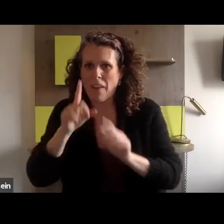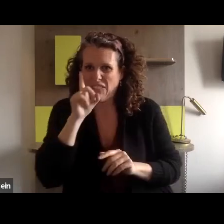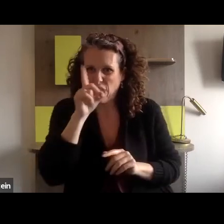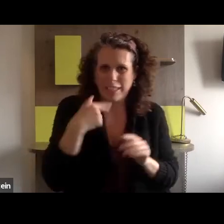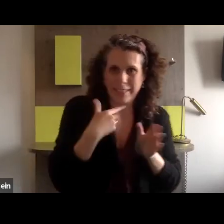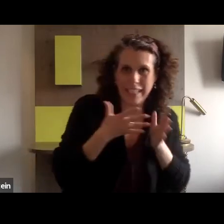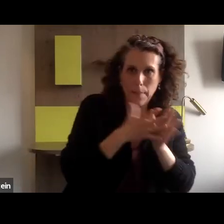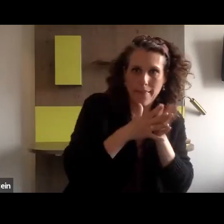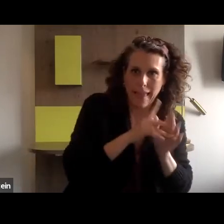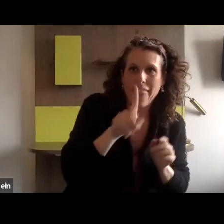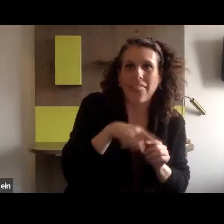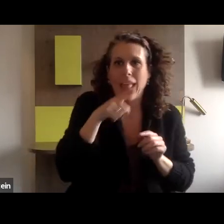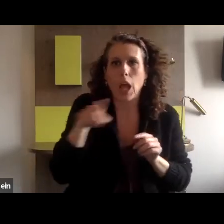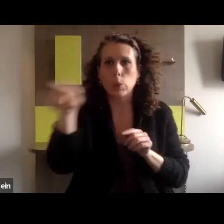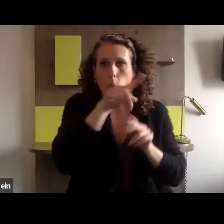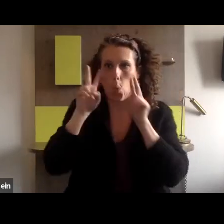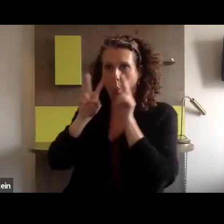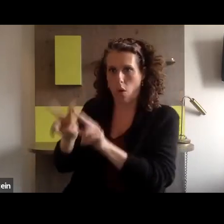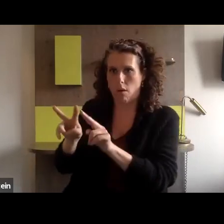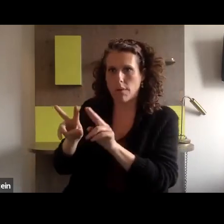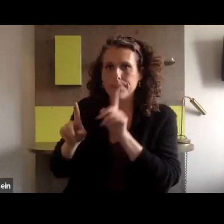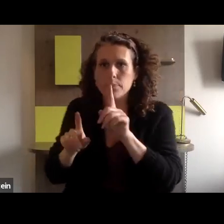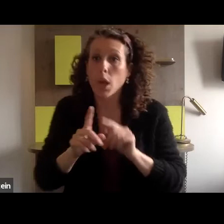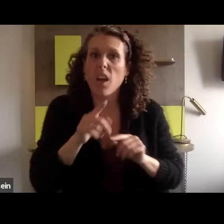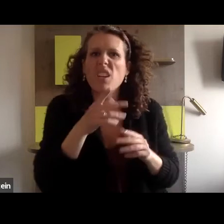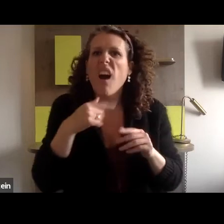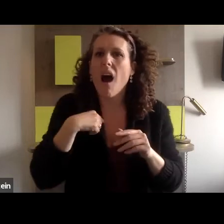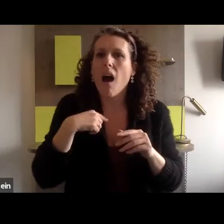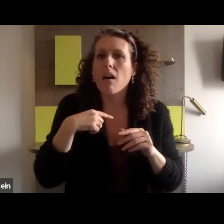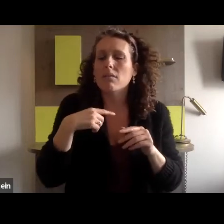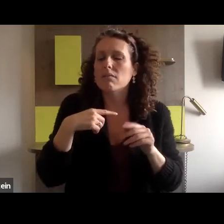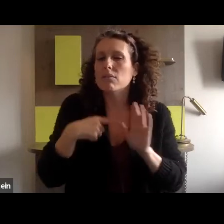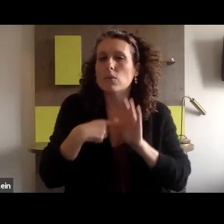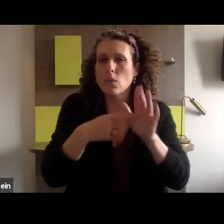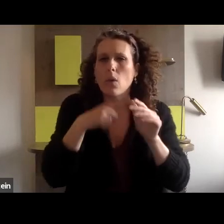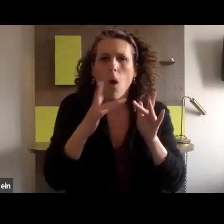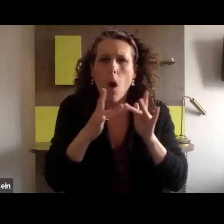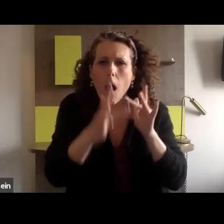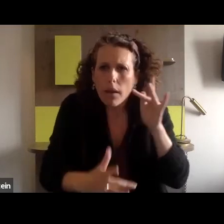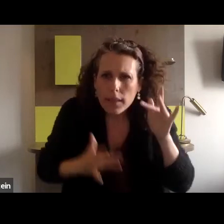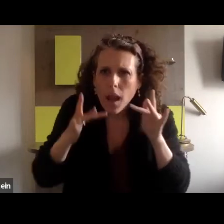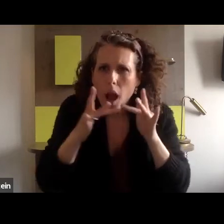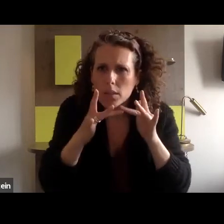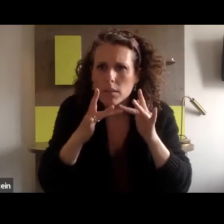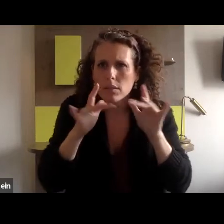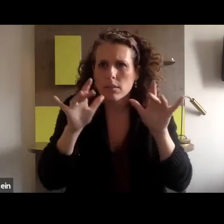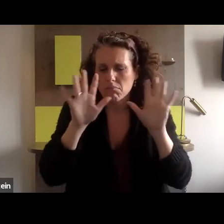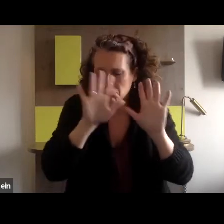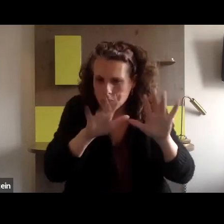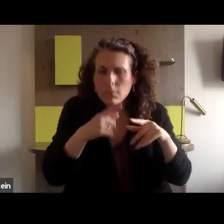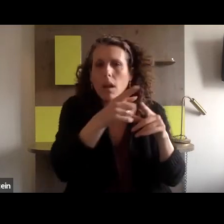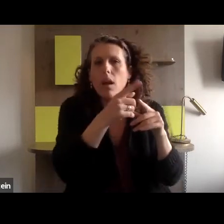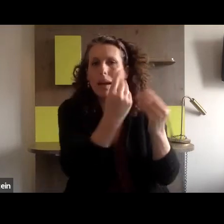few seconds. And so basically what you see here, it's an online format where you have an